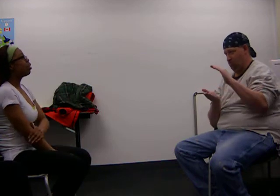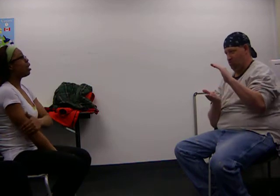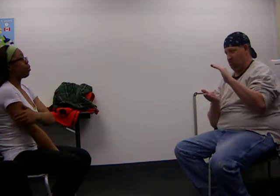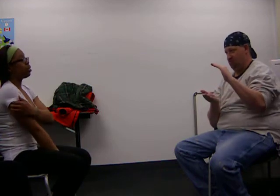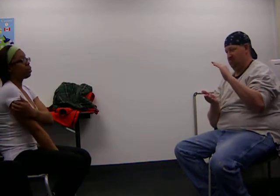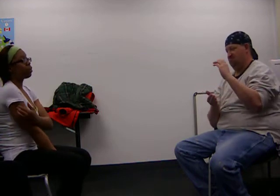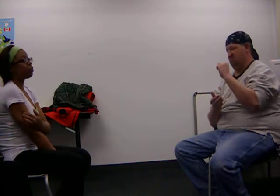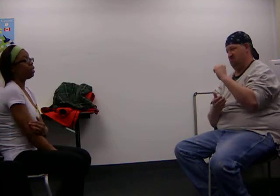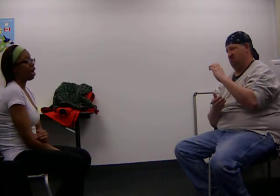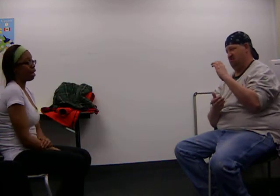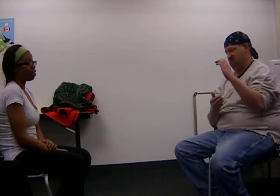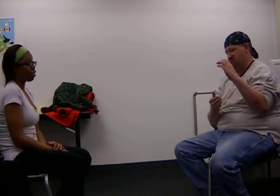and I went to a community college there,